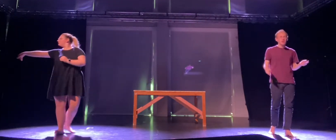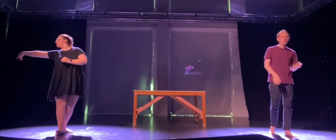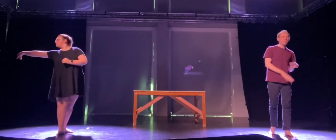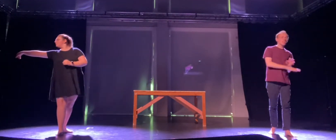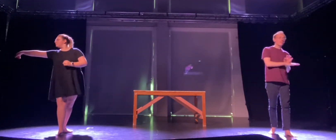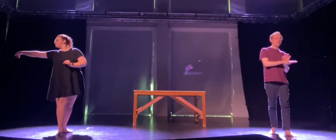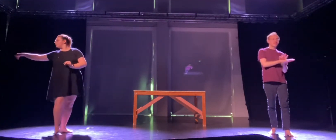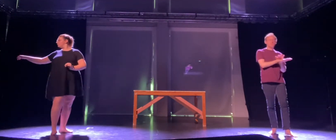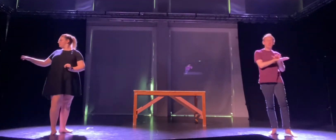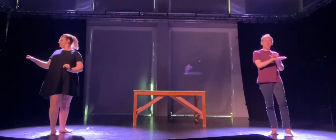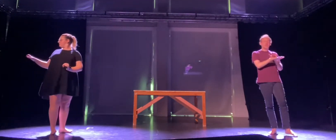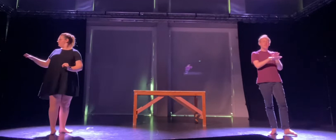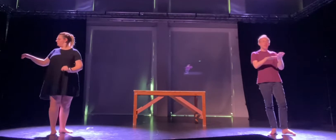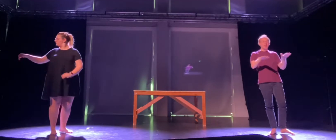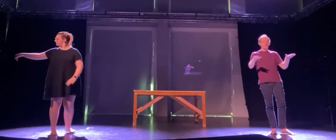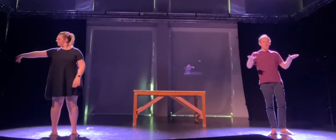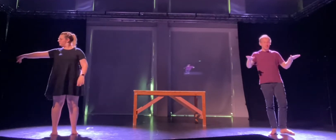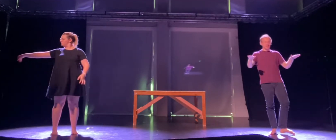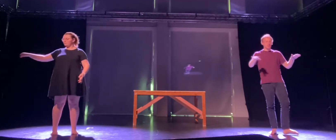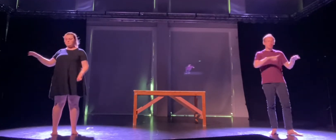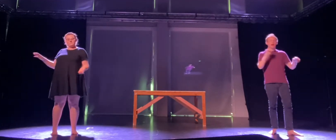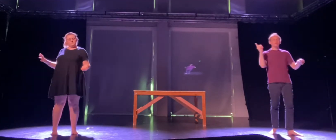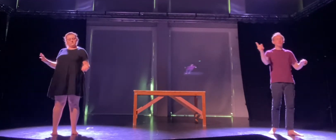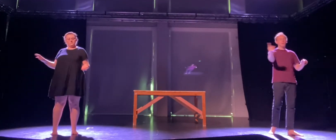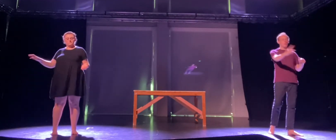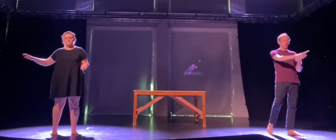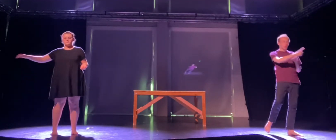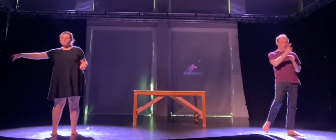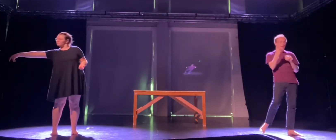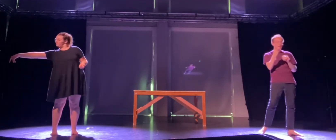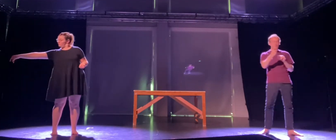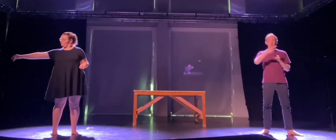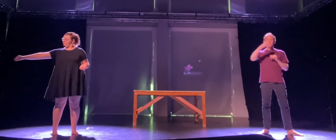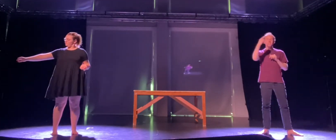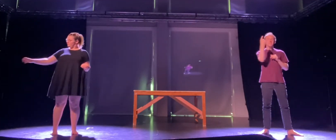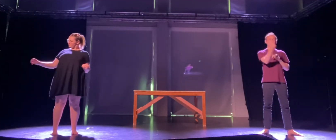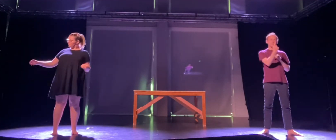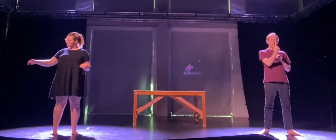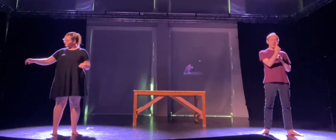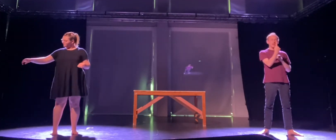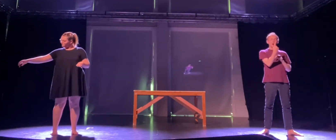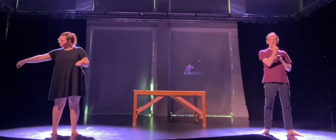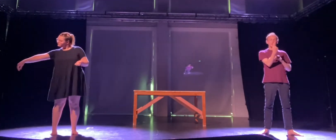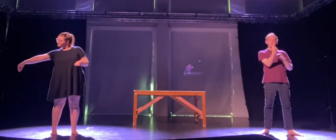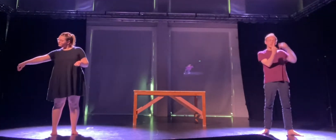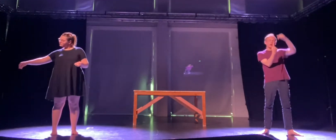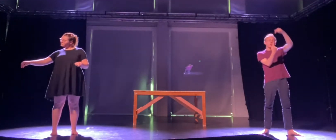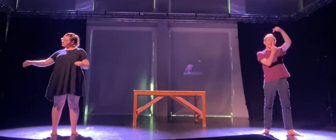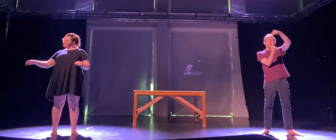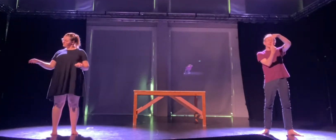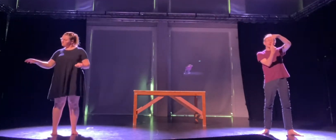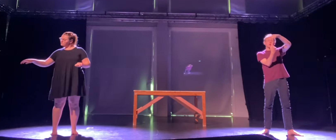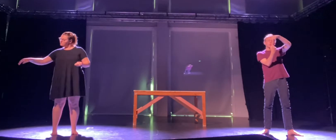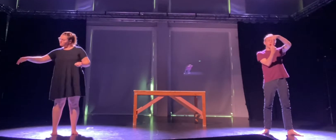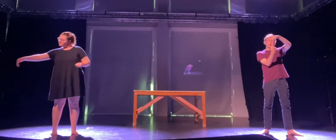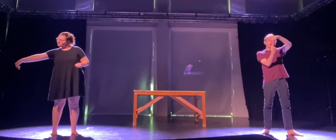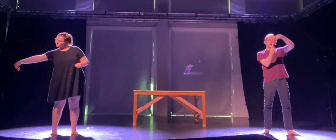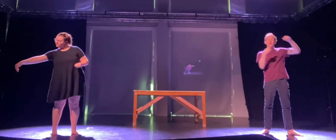the Earth is a complete flat disk surrounded by a wall of ice, the centre of the disk being the North Pole.